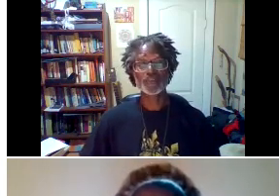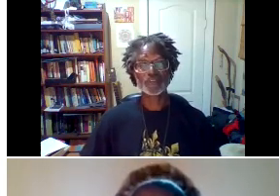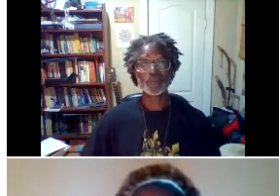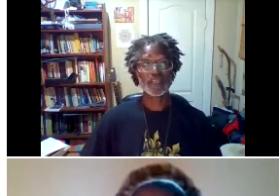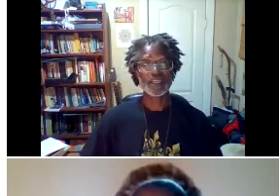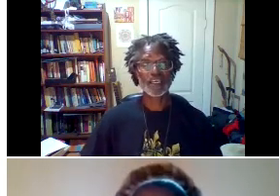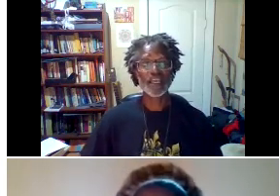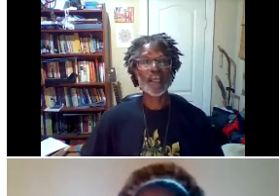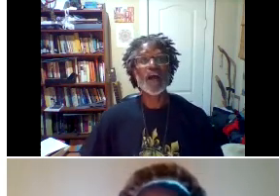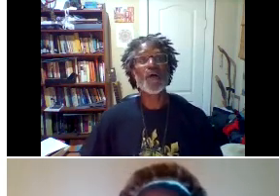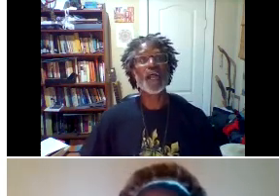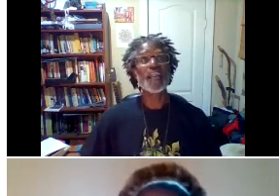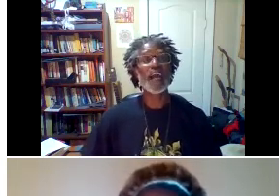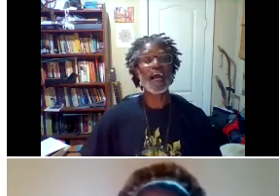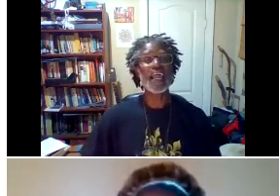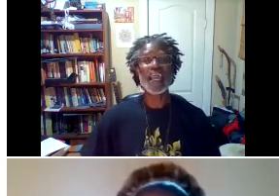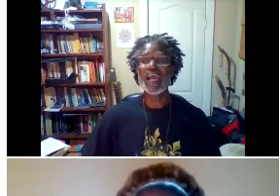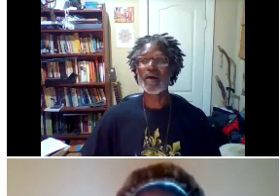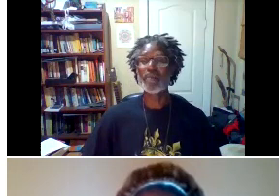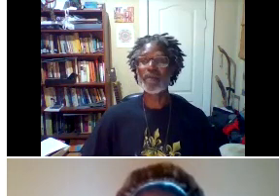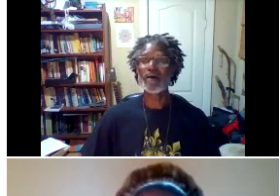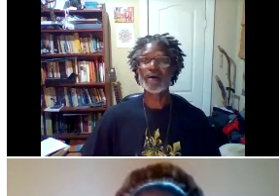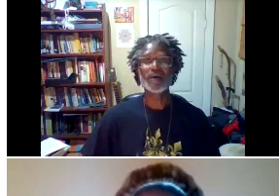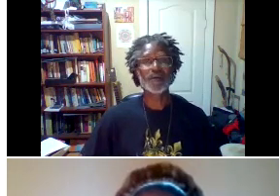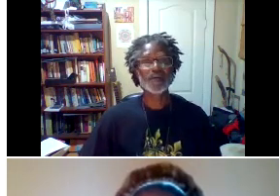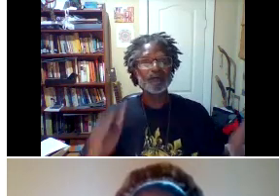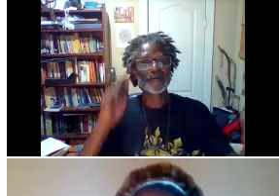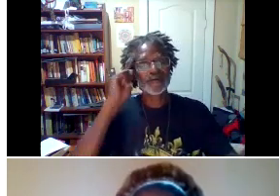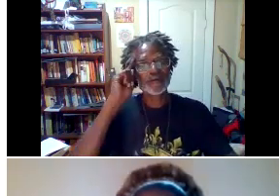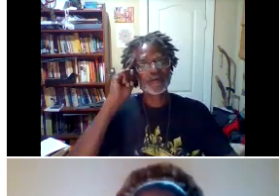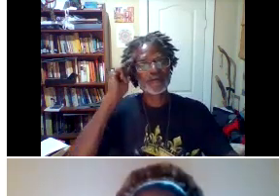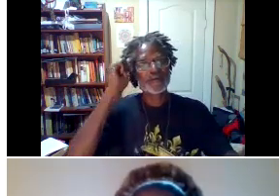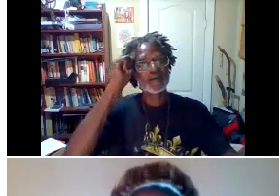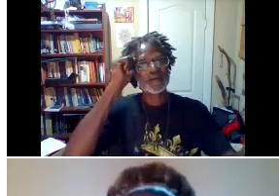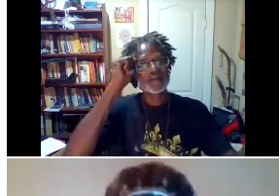up on certain things. And I am